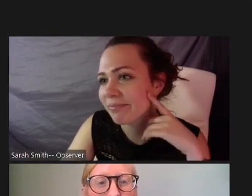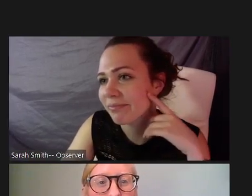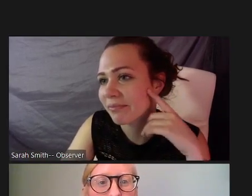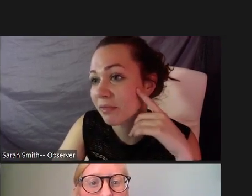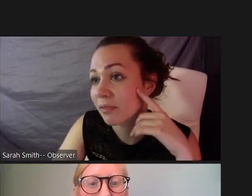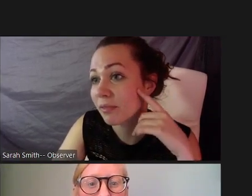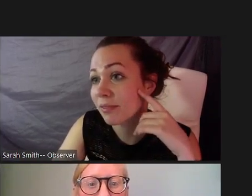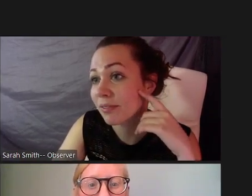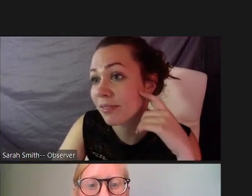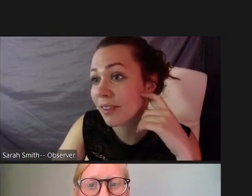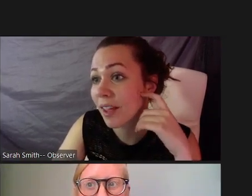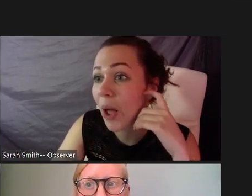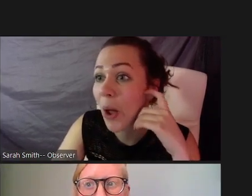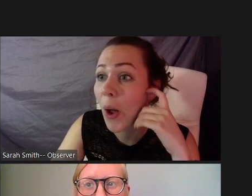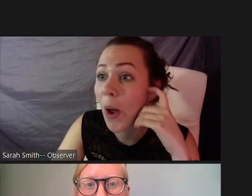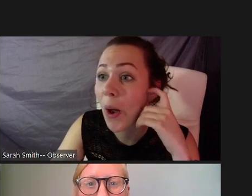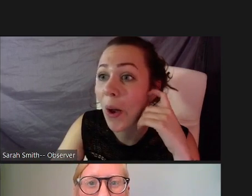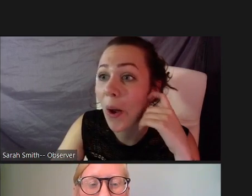for